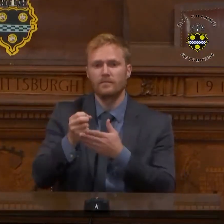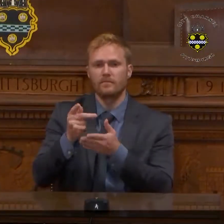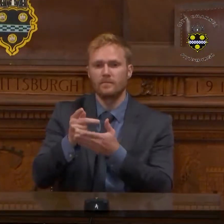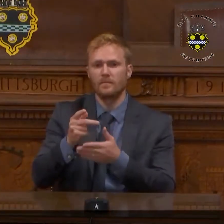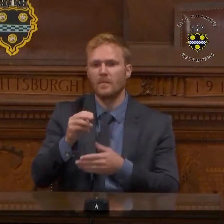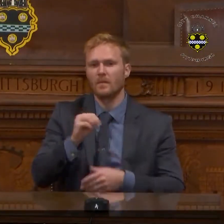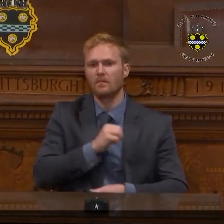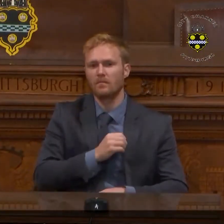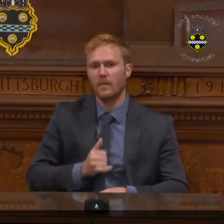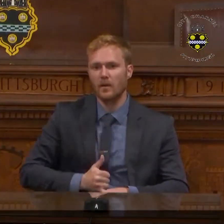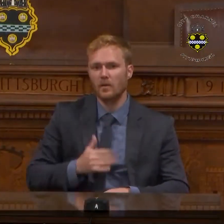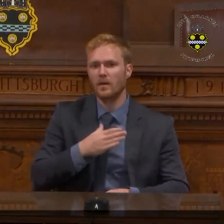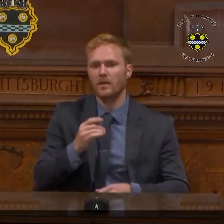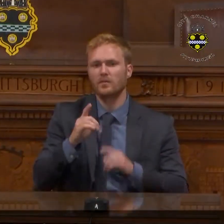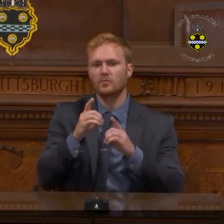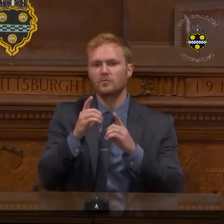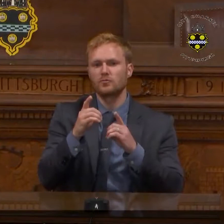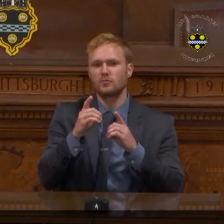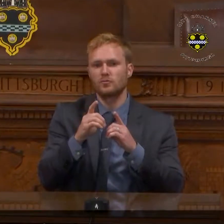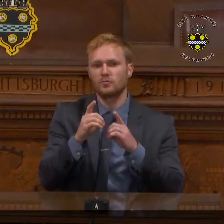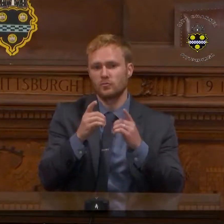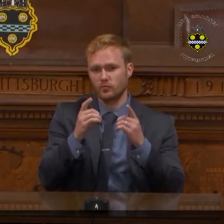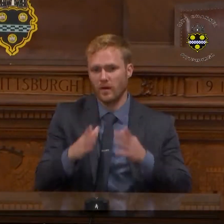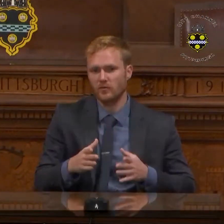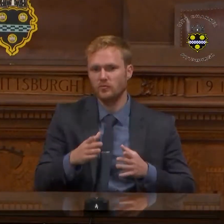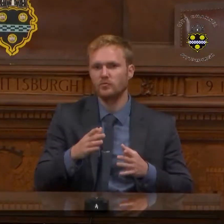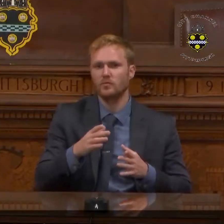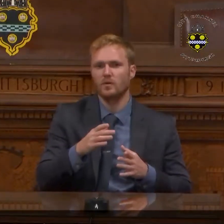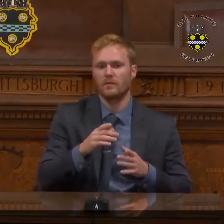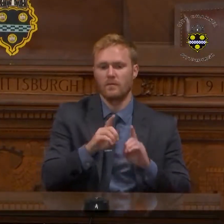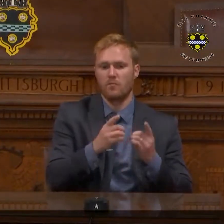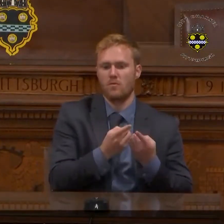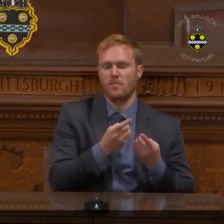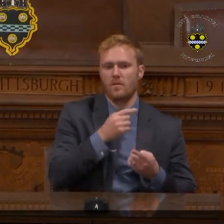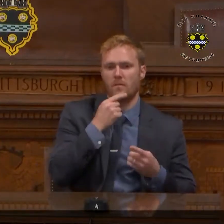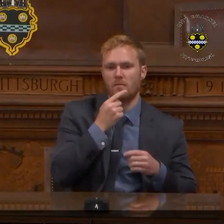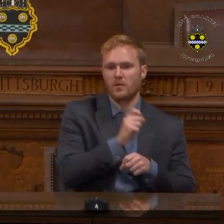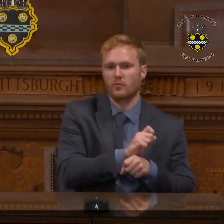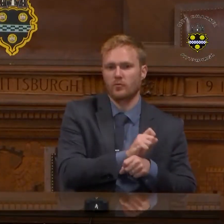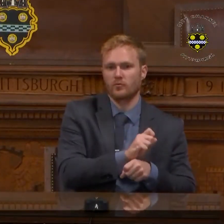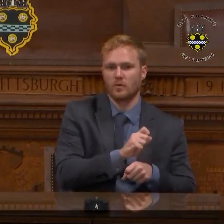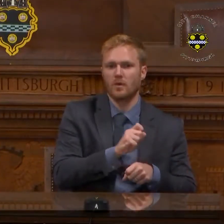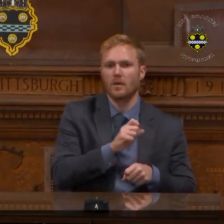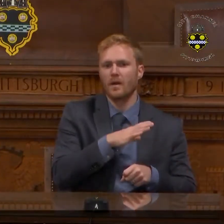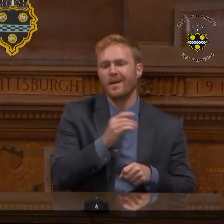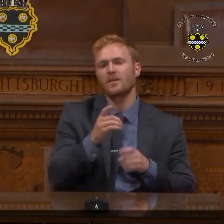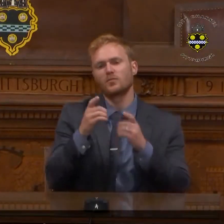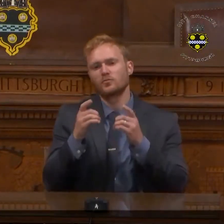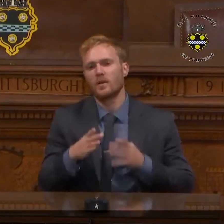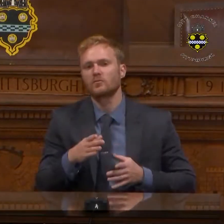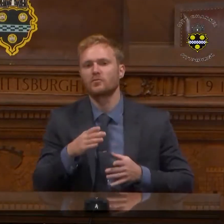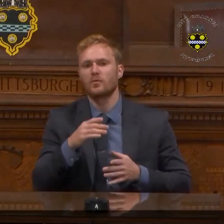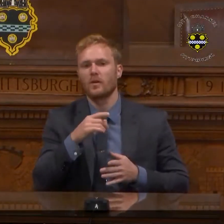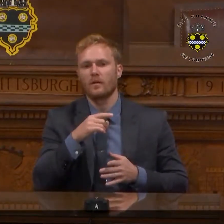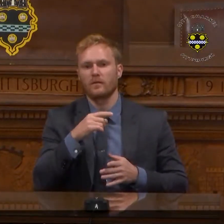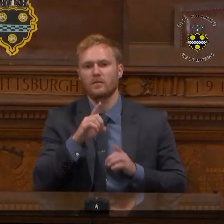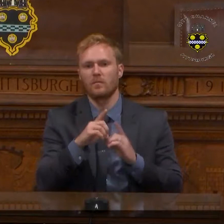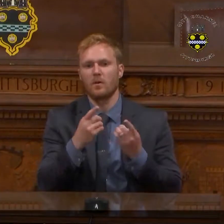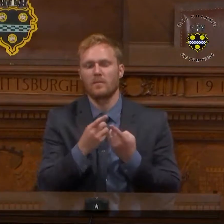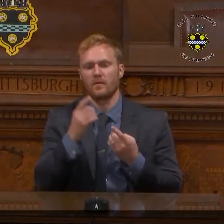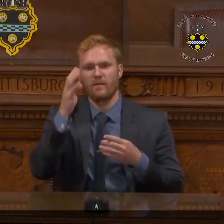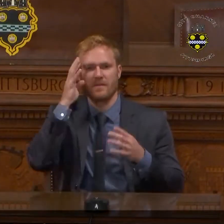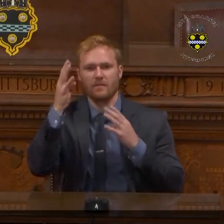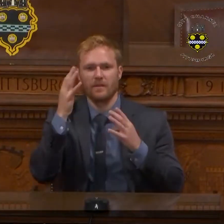mayor and the director of the Department of Public Works and the director of the Department of Innovation